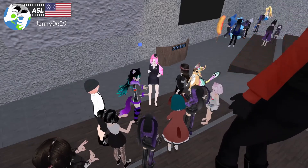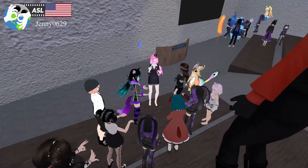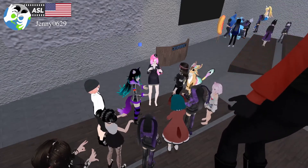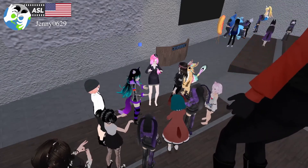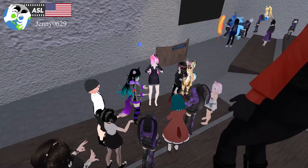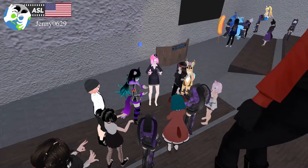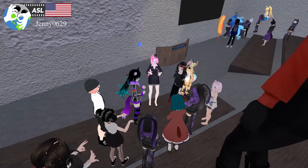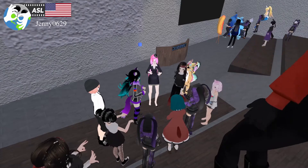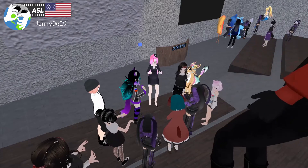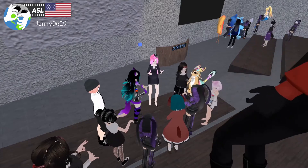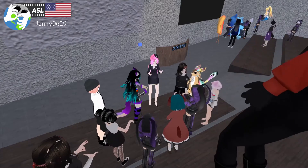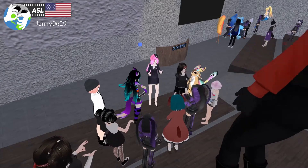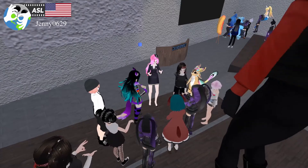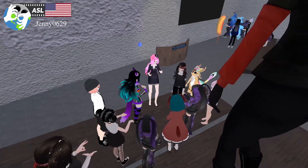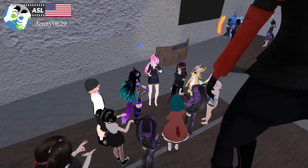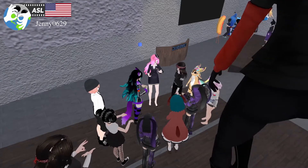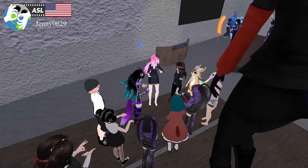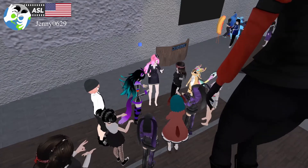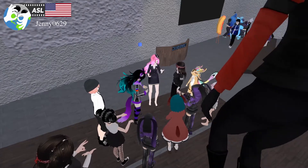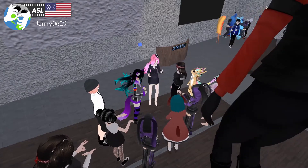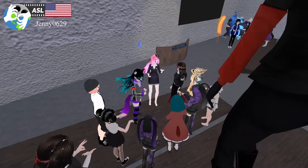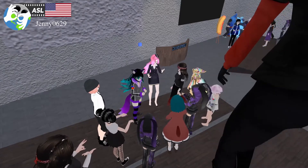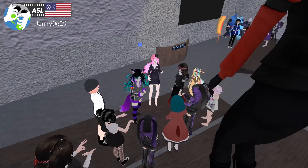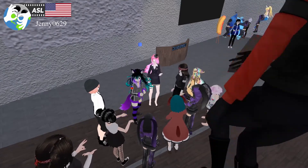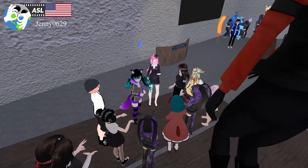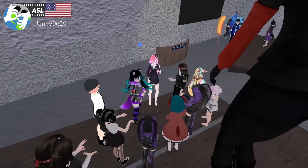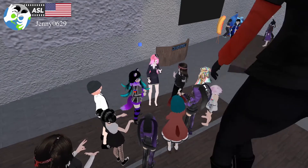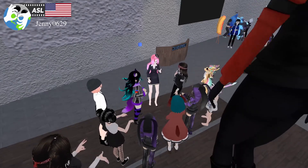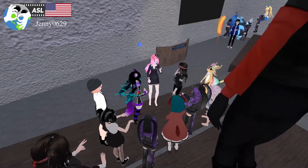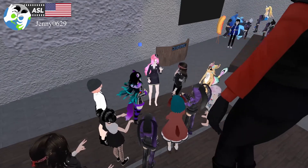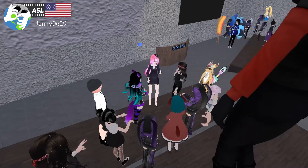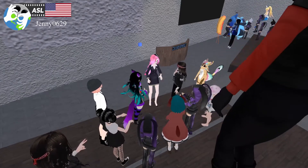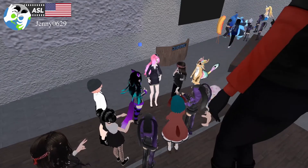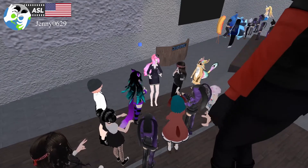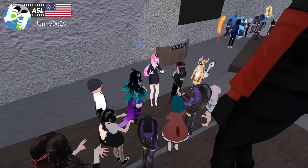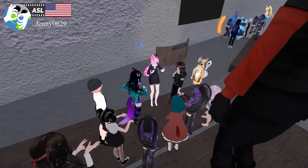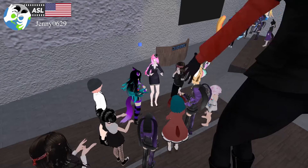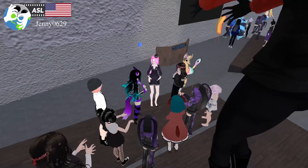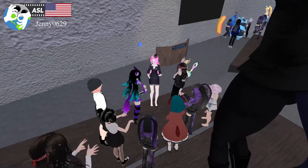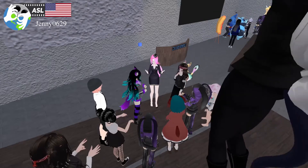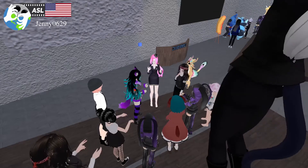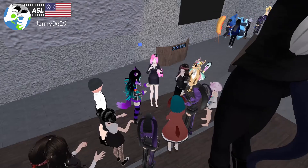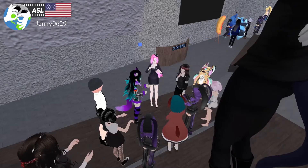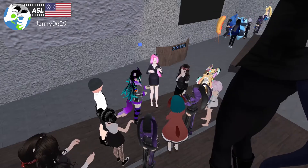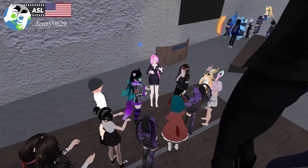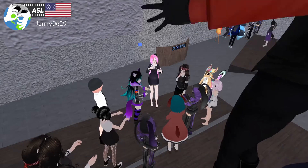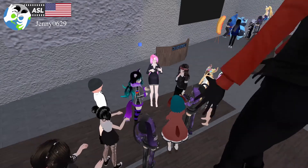is it done? So, just not like, I don't know, like 3-5 minutes is. I don't want to give you